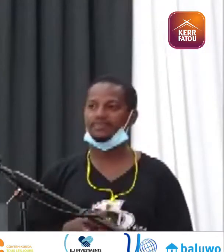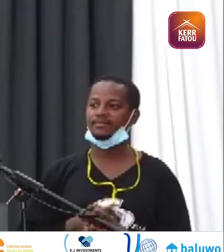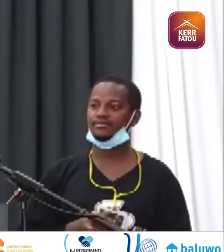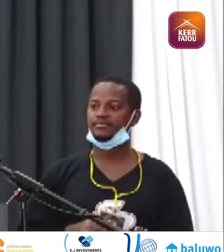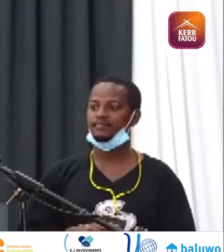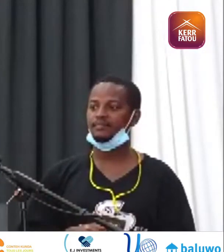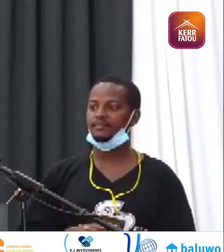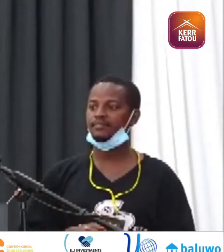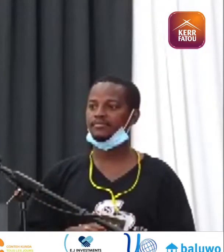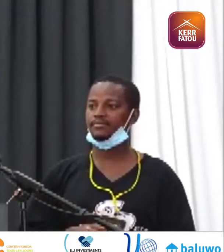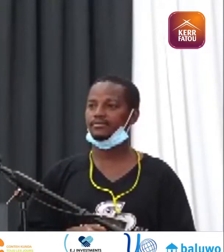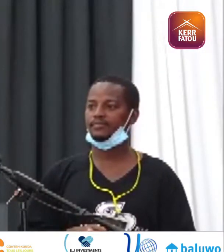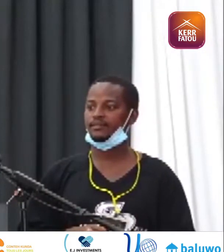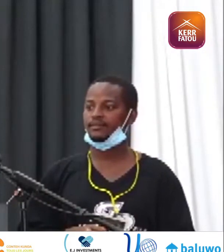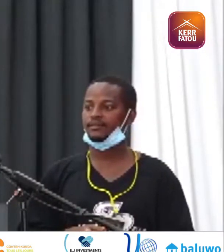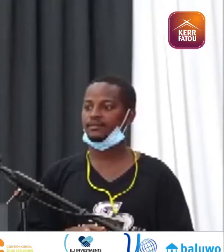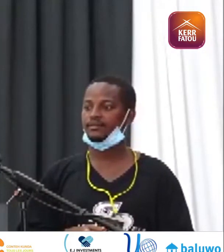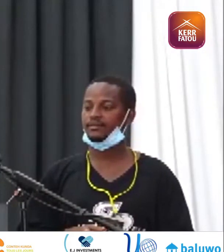Now,